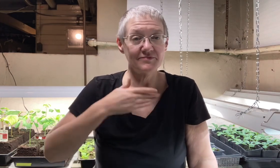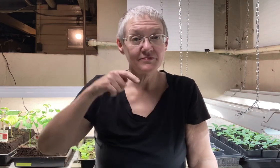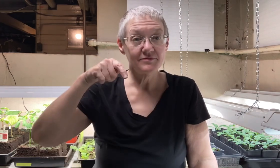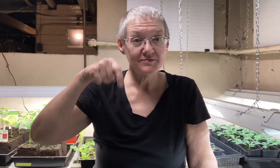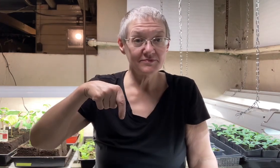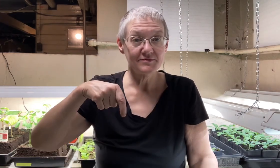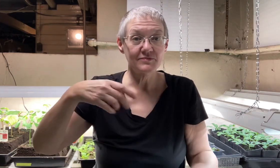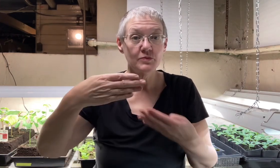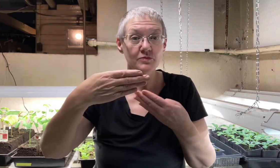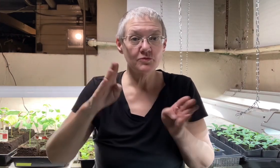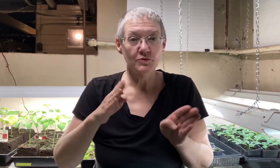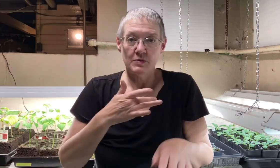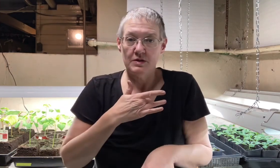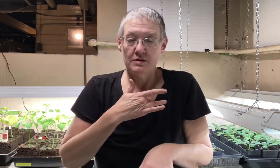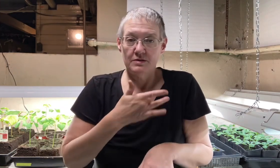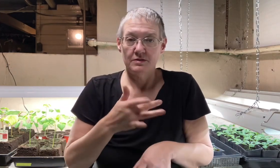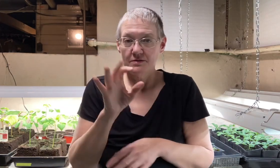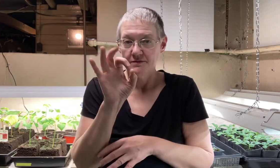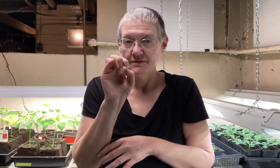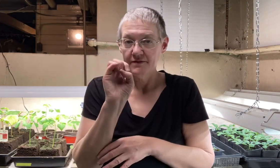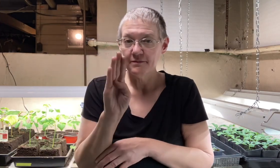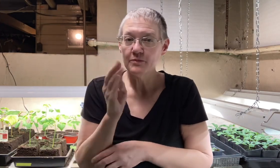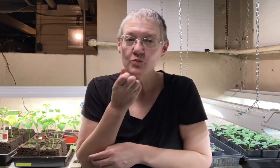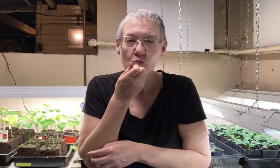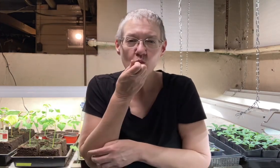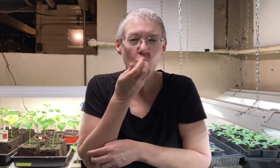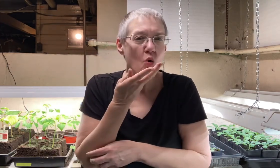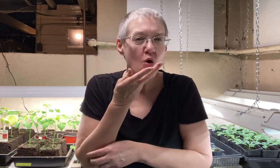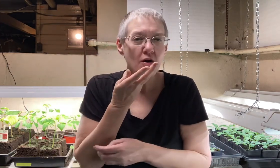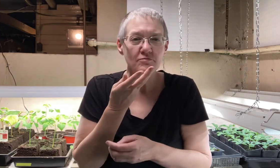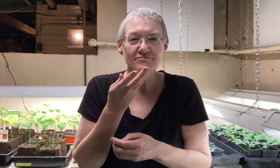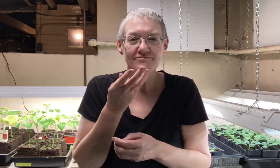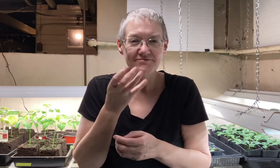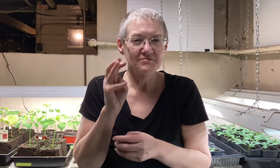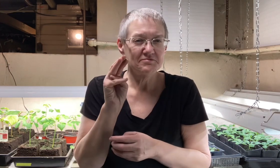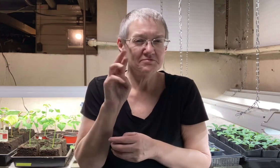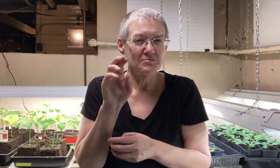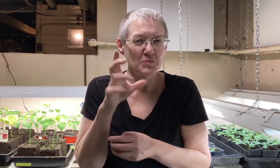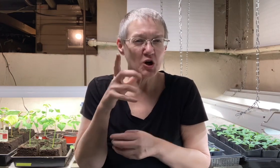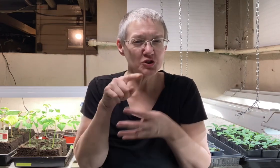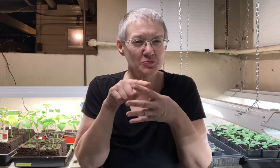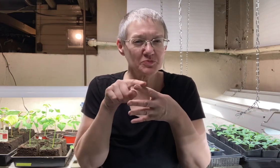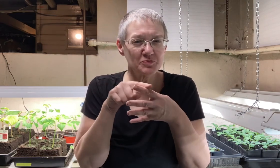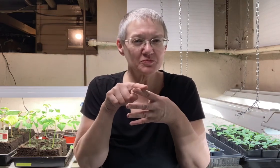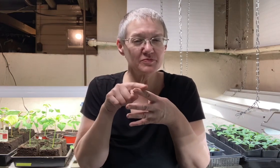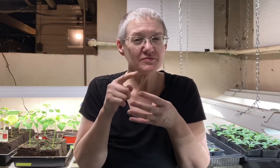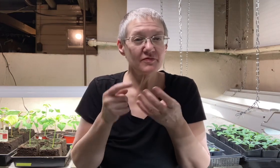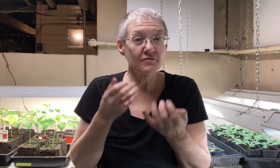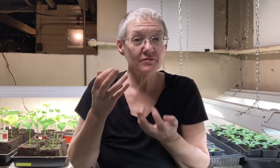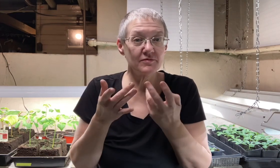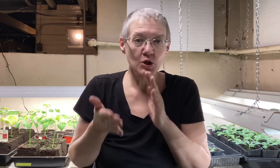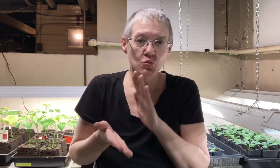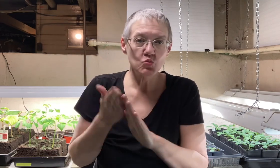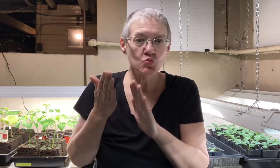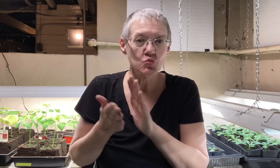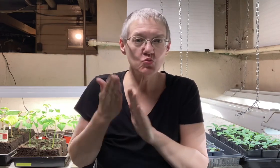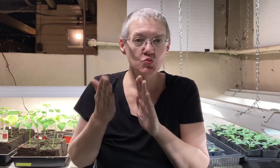happy. This furnace room tends to be warm in February and at the beginning of March. The furnace